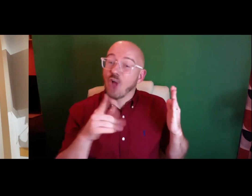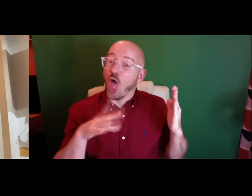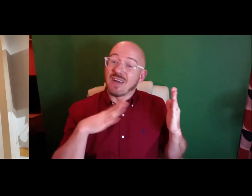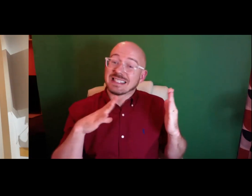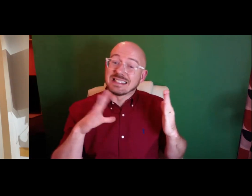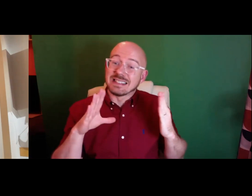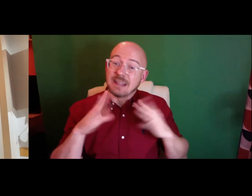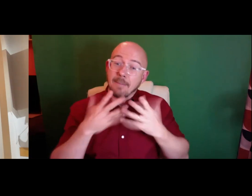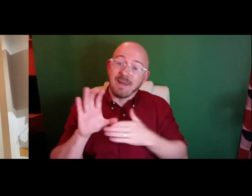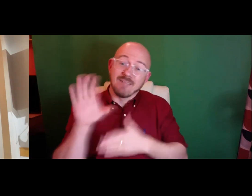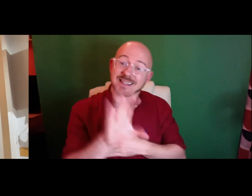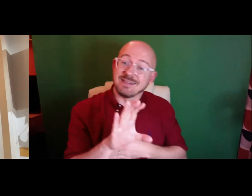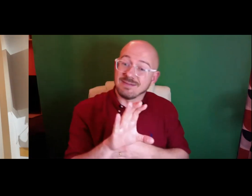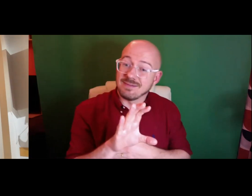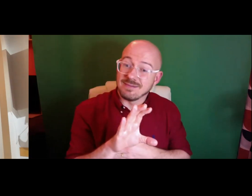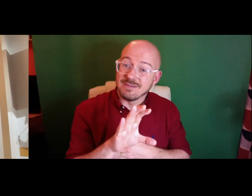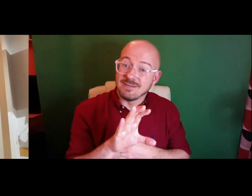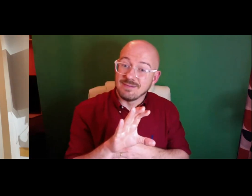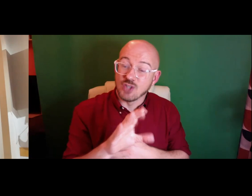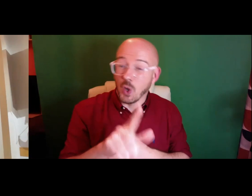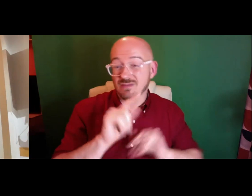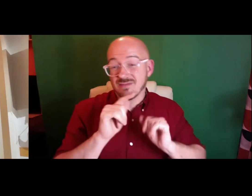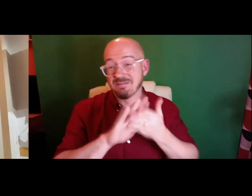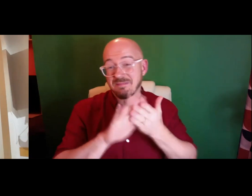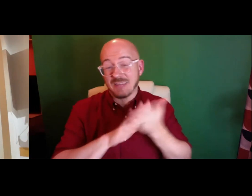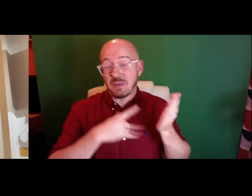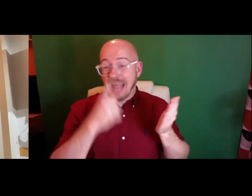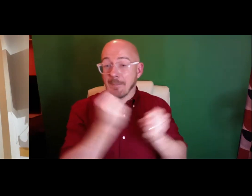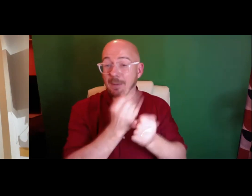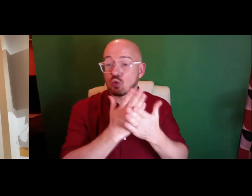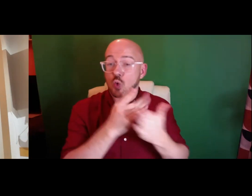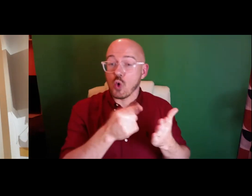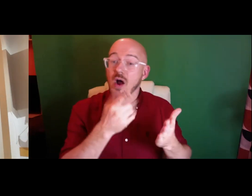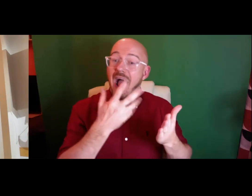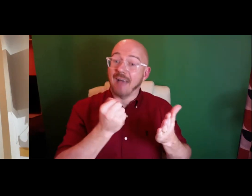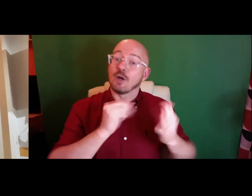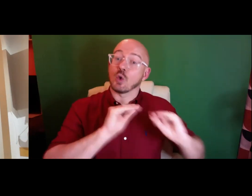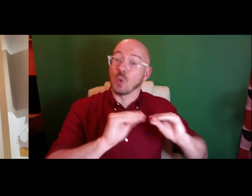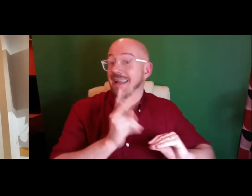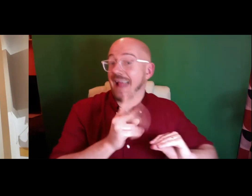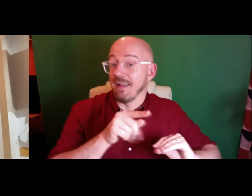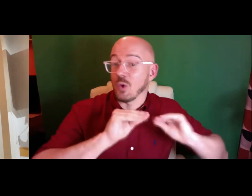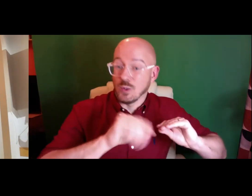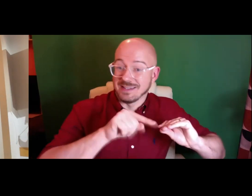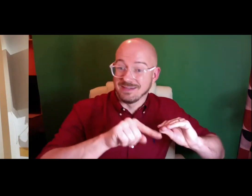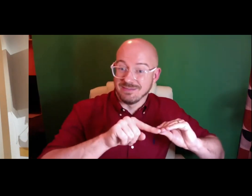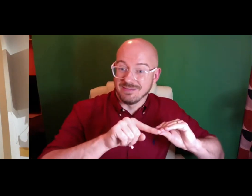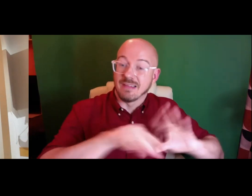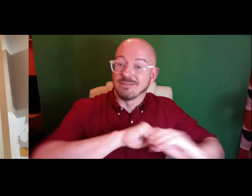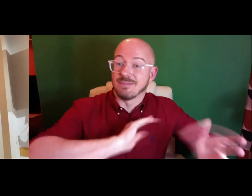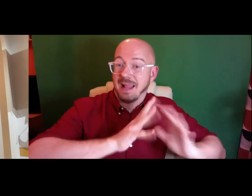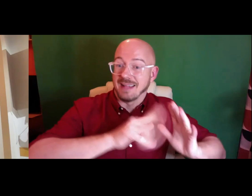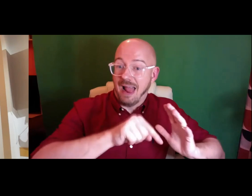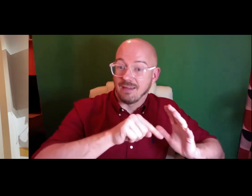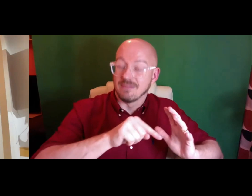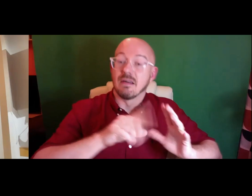because that's where early years workers qualify. They'll go do courses in further education rather than higher education. So we also need to make sure that there's